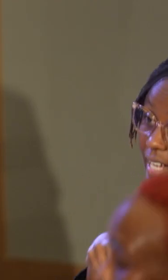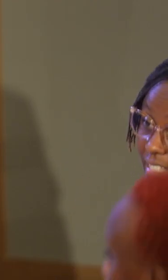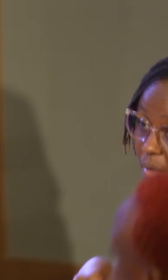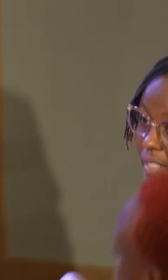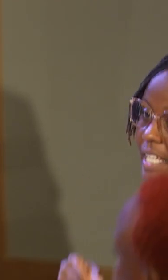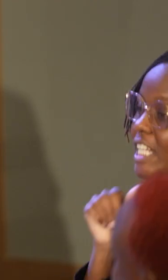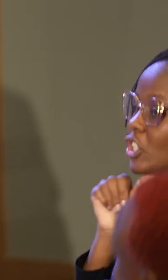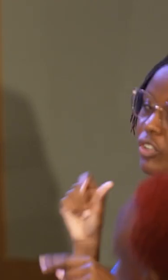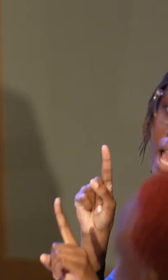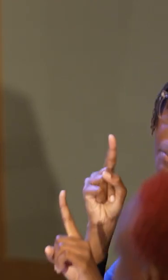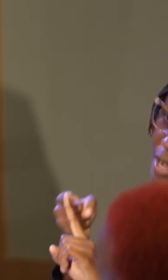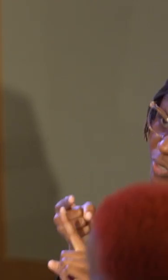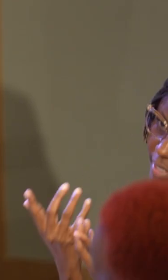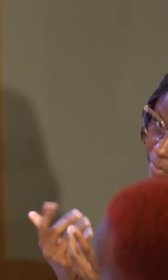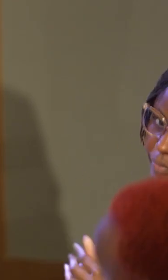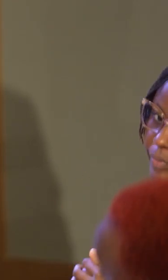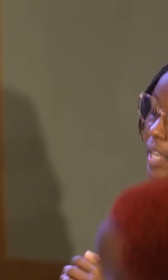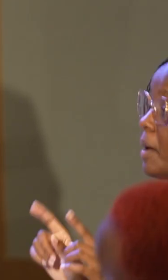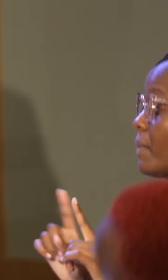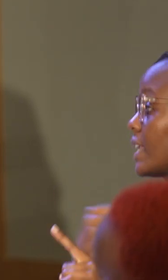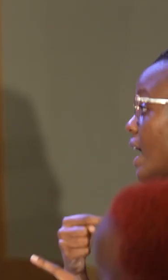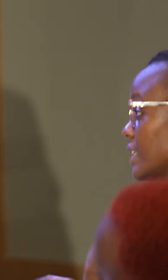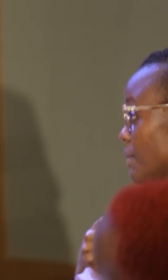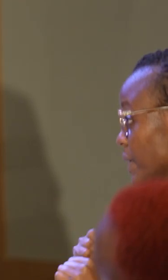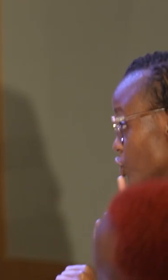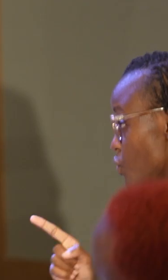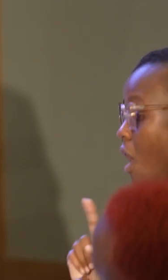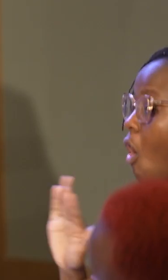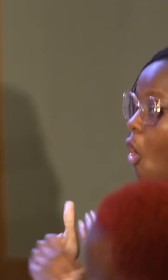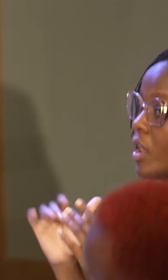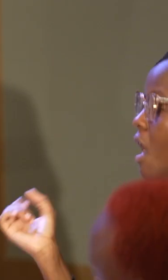is not a priority. We need to make sure that this is understood